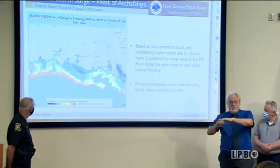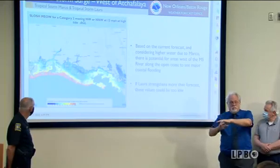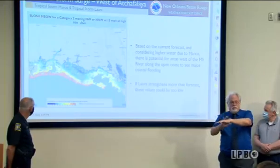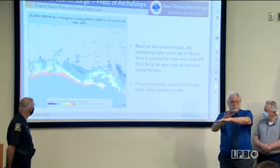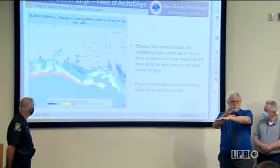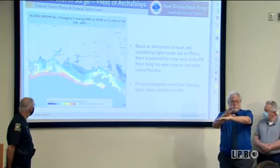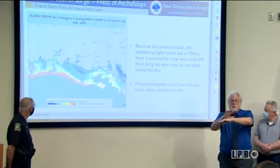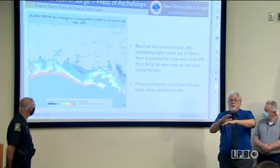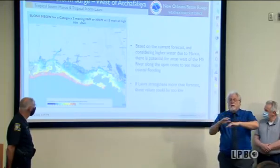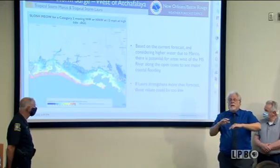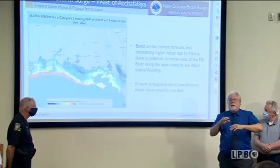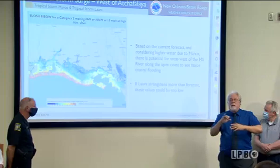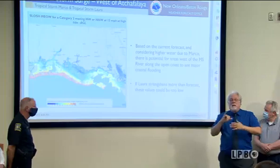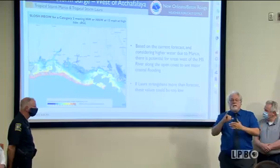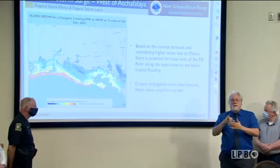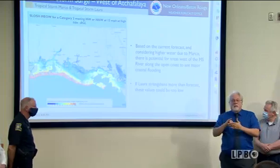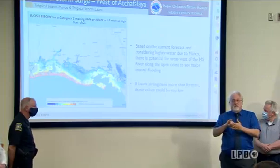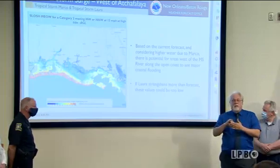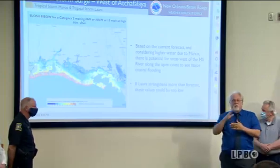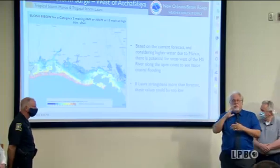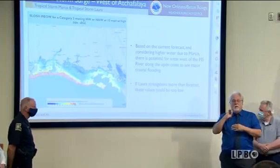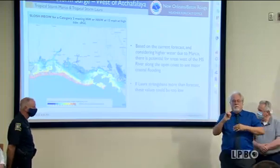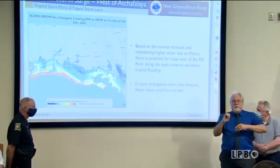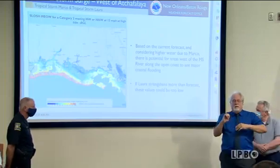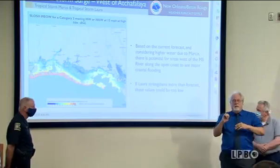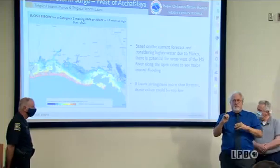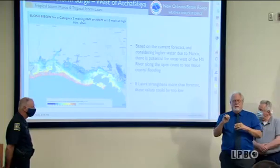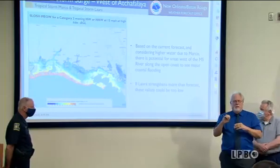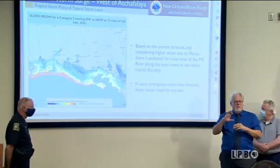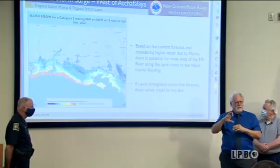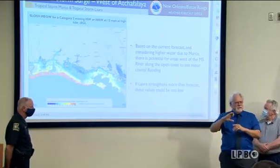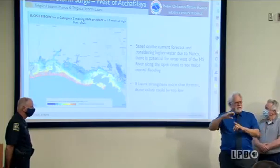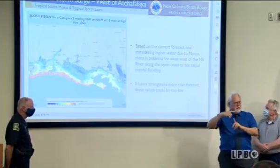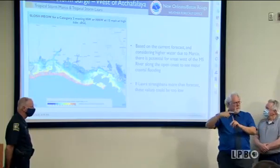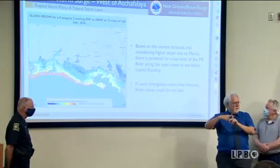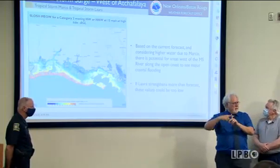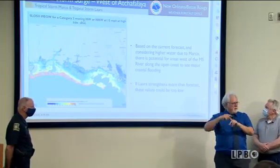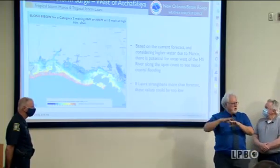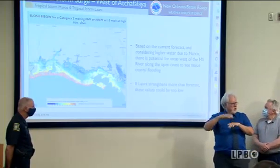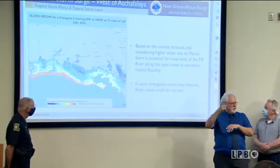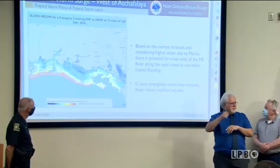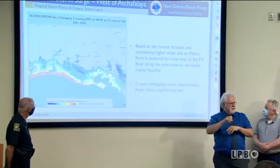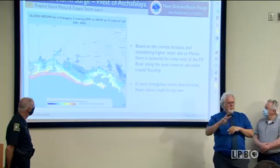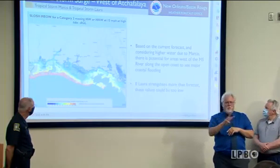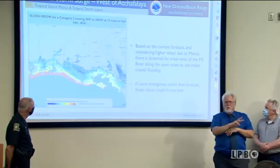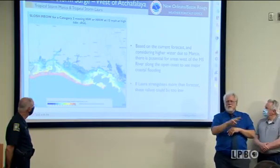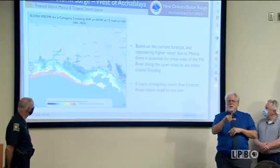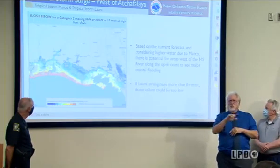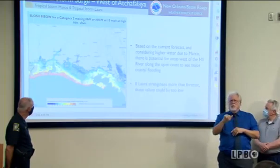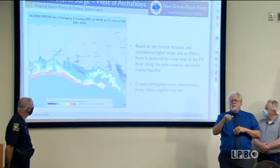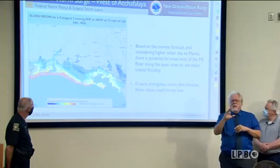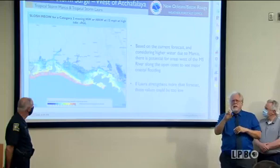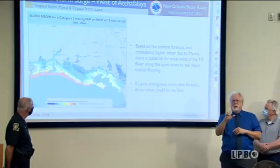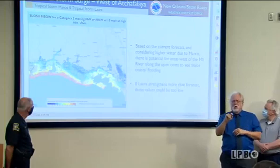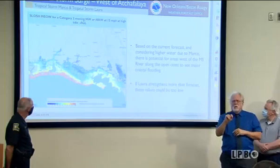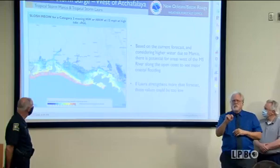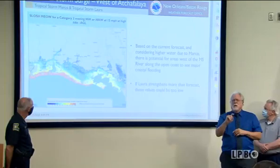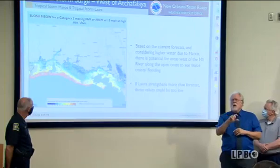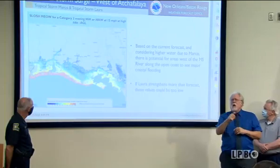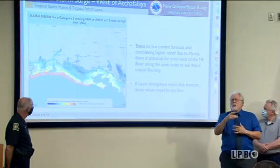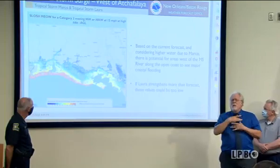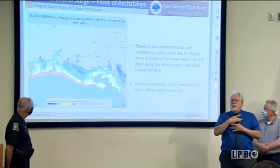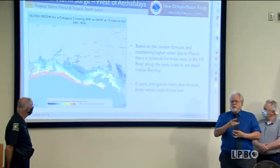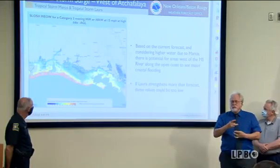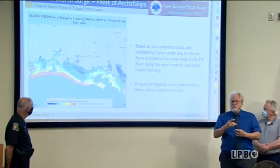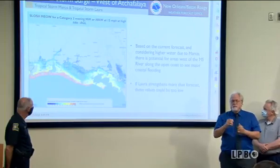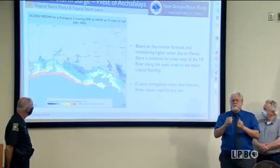10 feet plus along the southwest Louisiana coastline. The other interesting